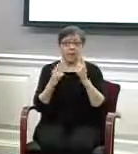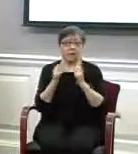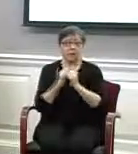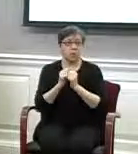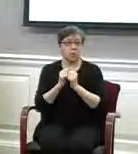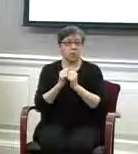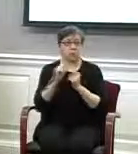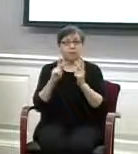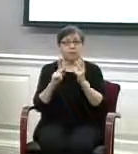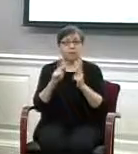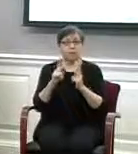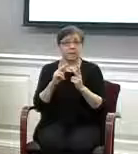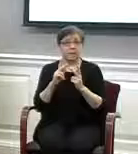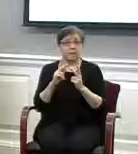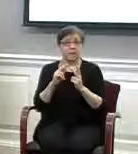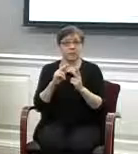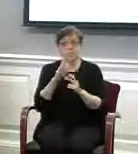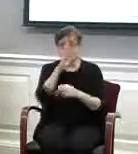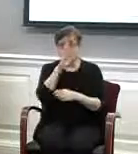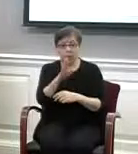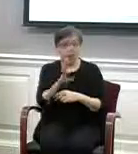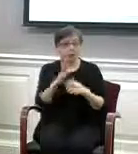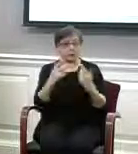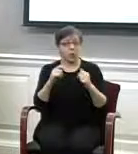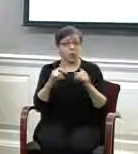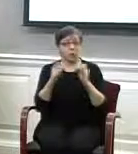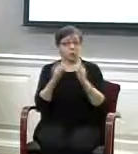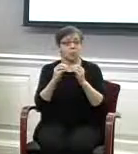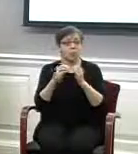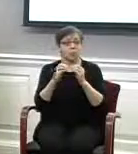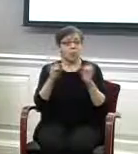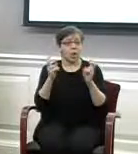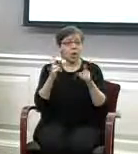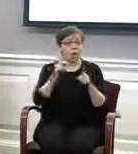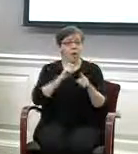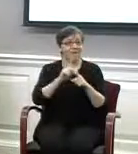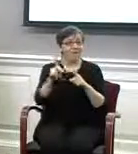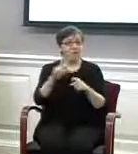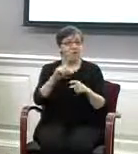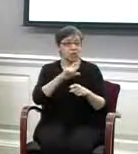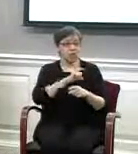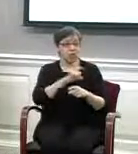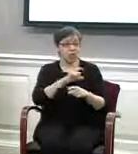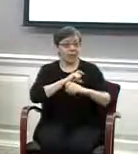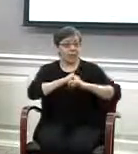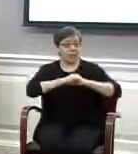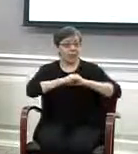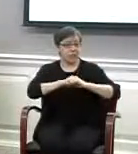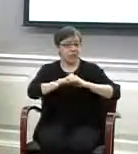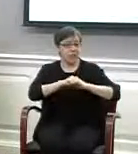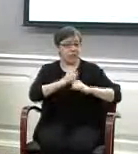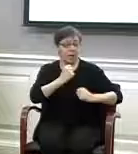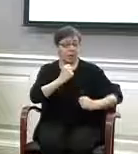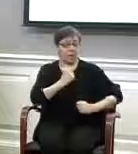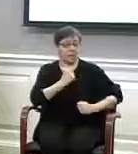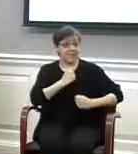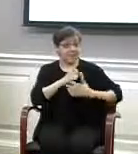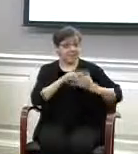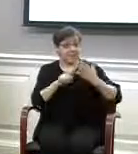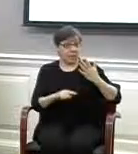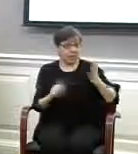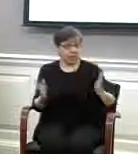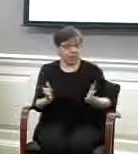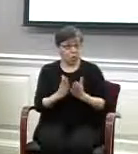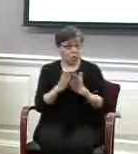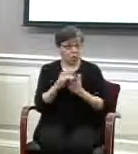maybe directly trying to professionalize security and military forces and encouraging them to have the